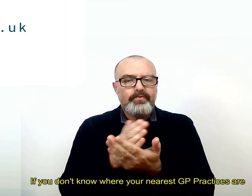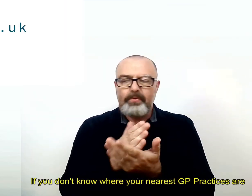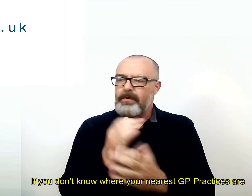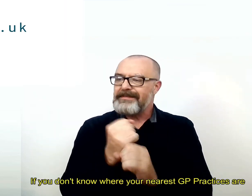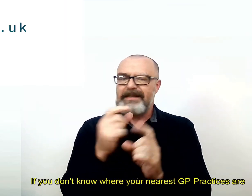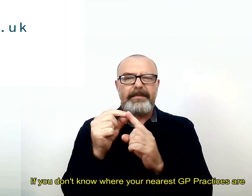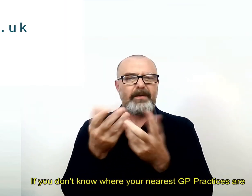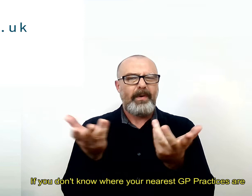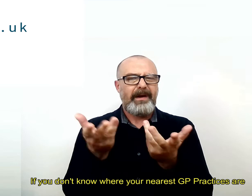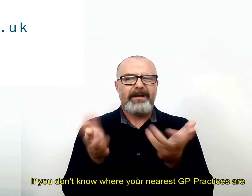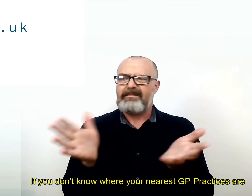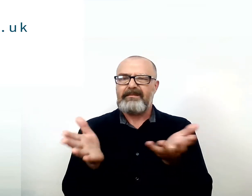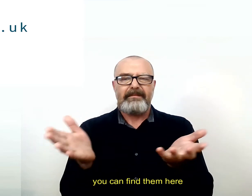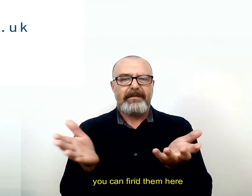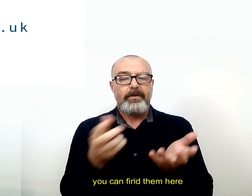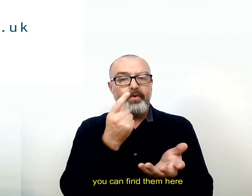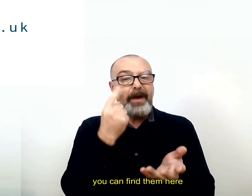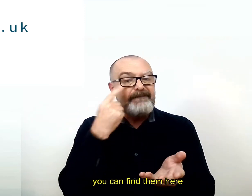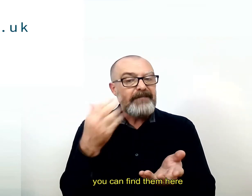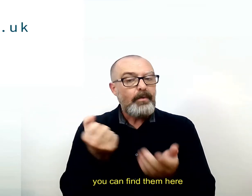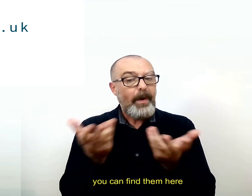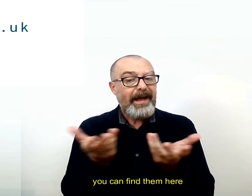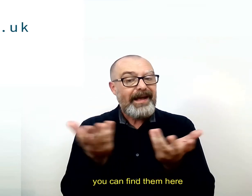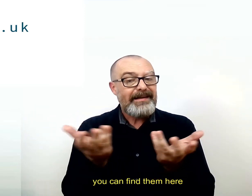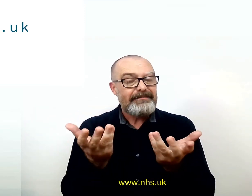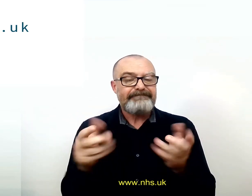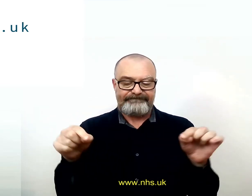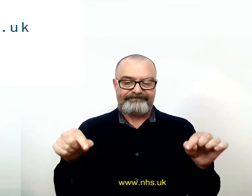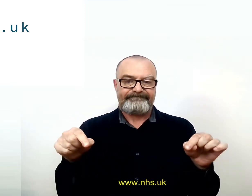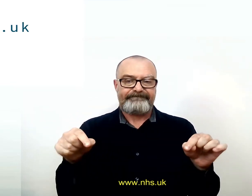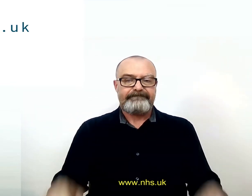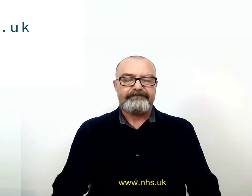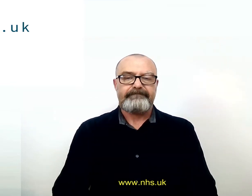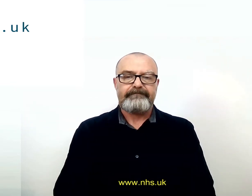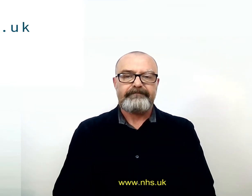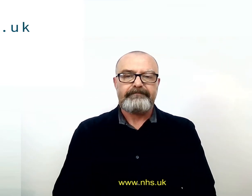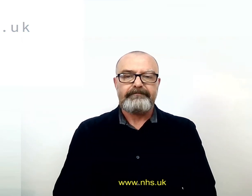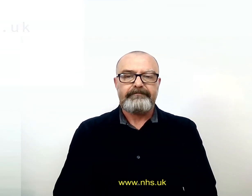If you don't know where your nearest GP practices are, you can find them on nhs.uk.